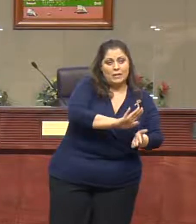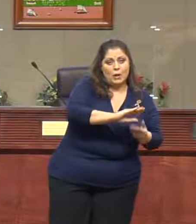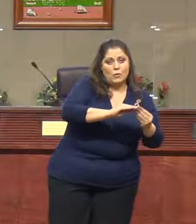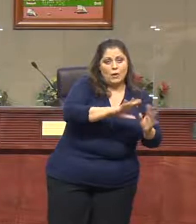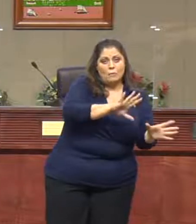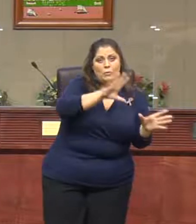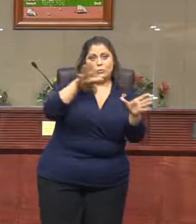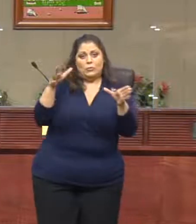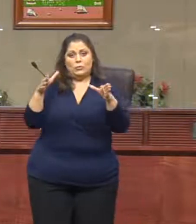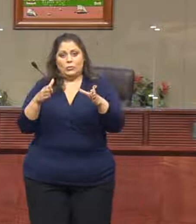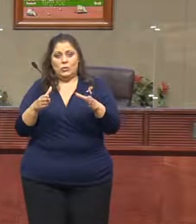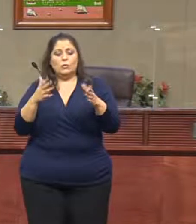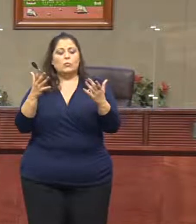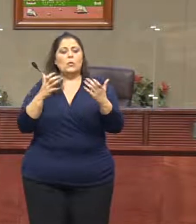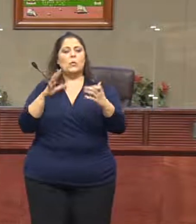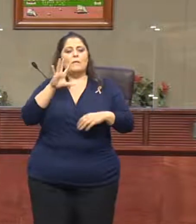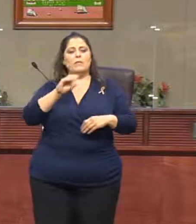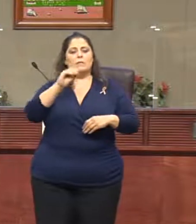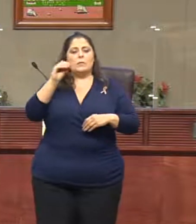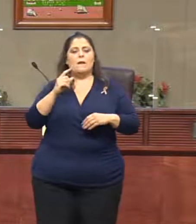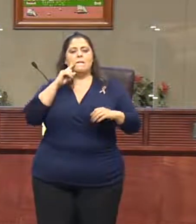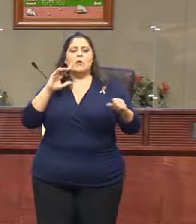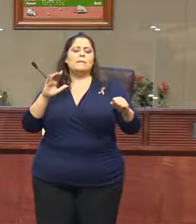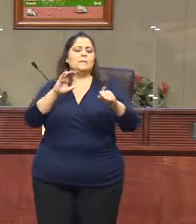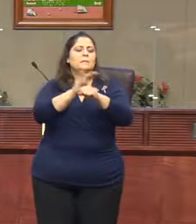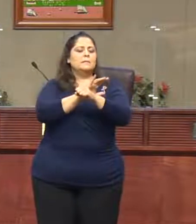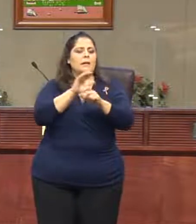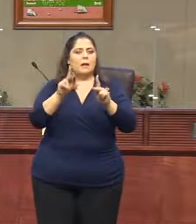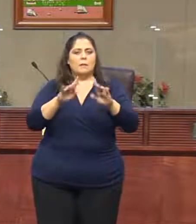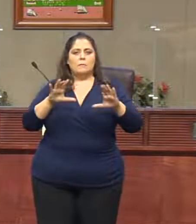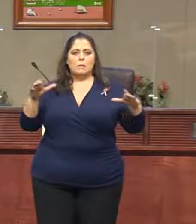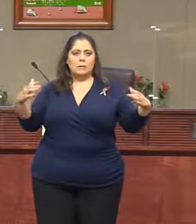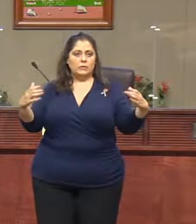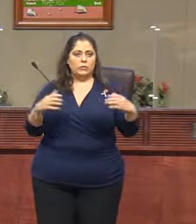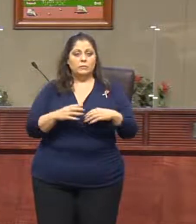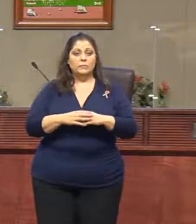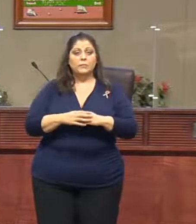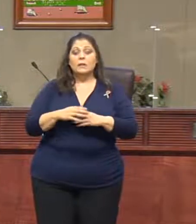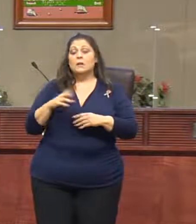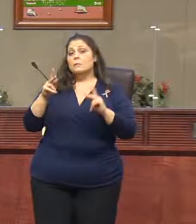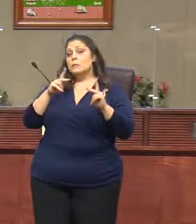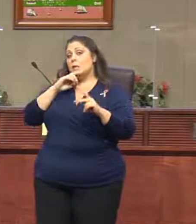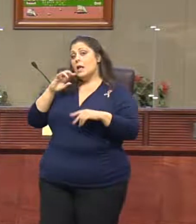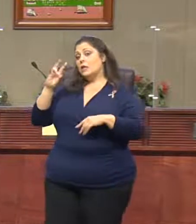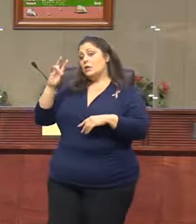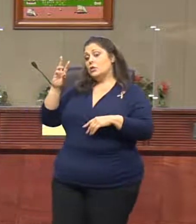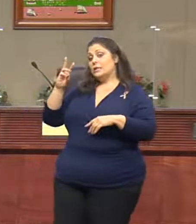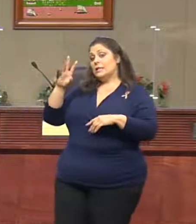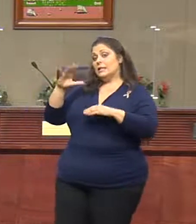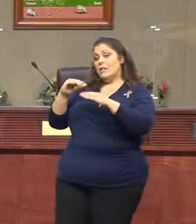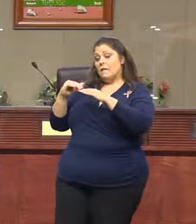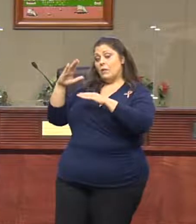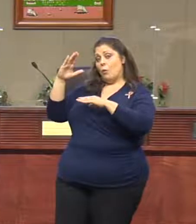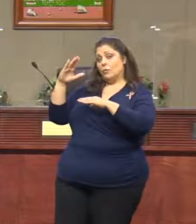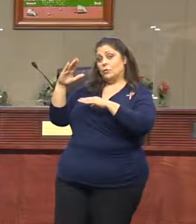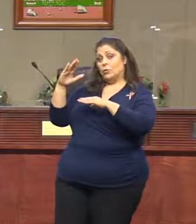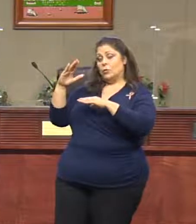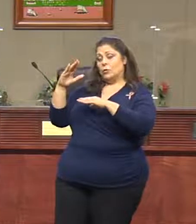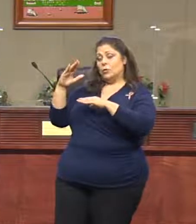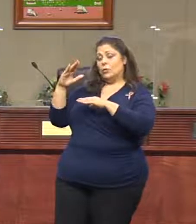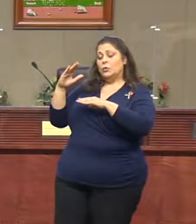to get to that 50 for the entire population. For people 65 and older